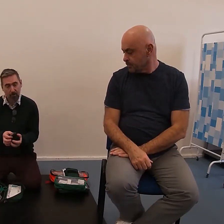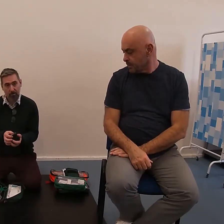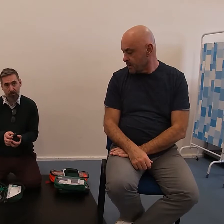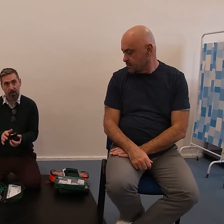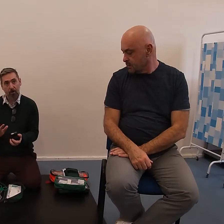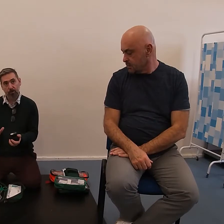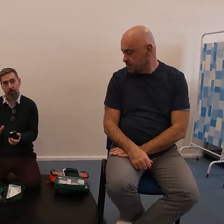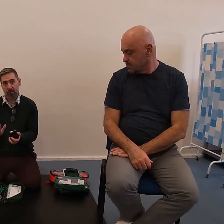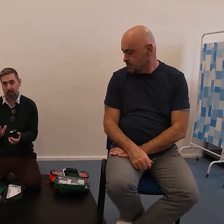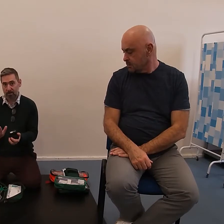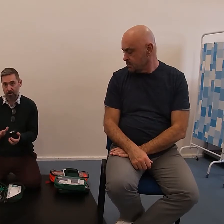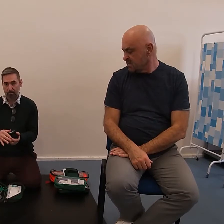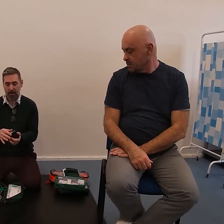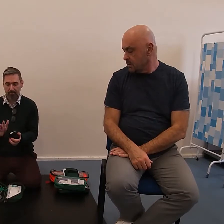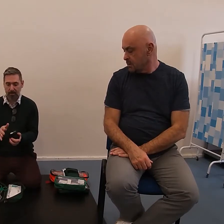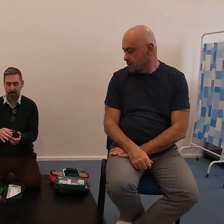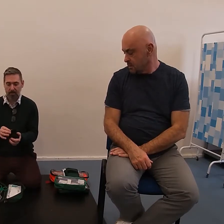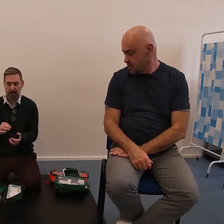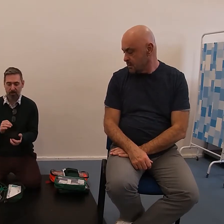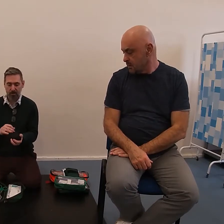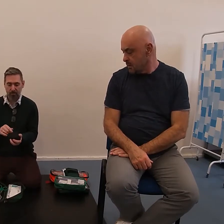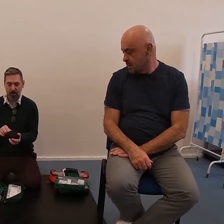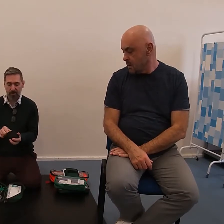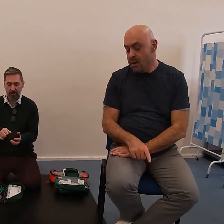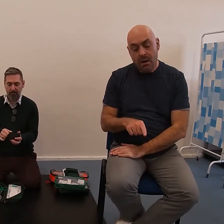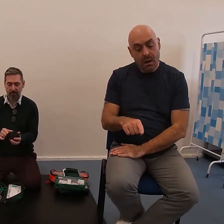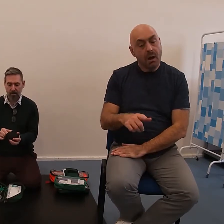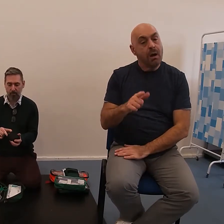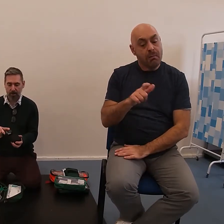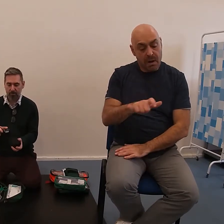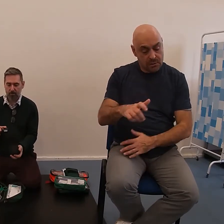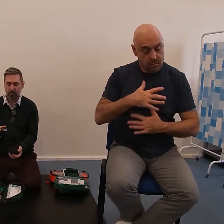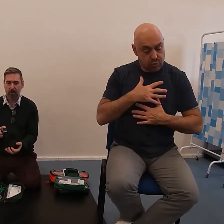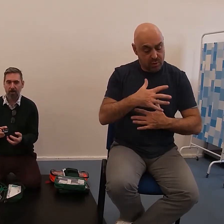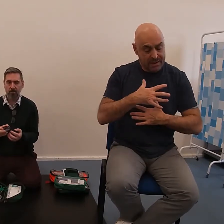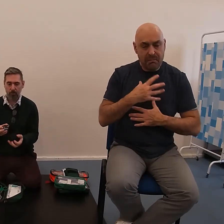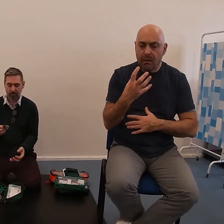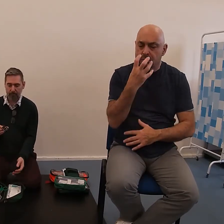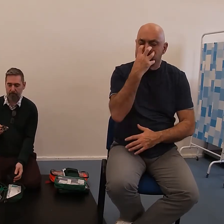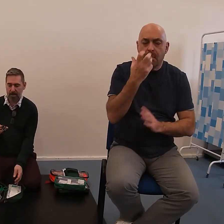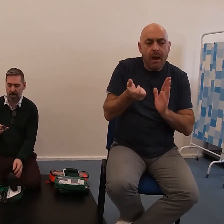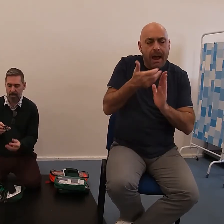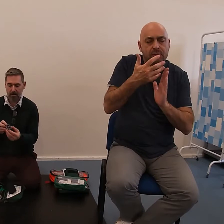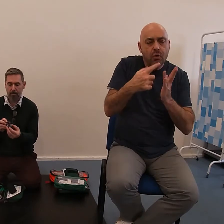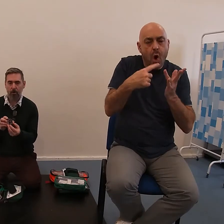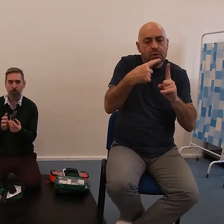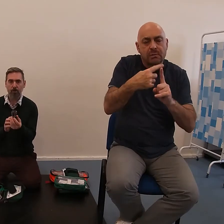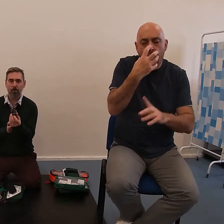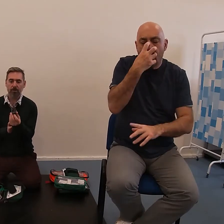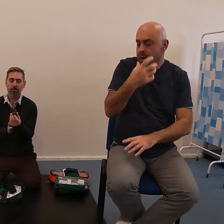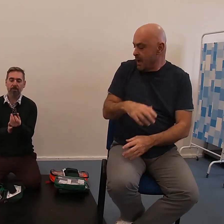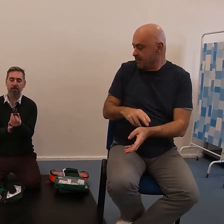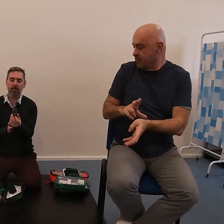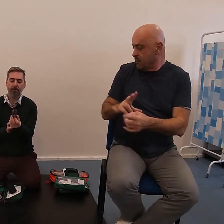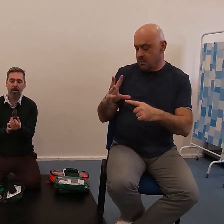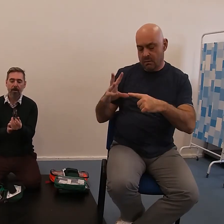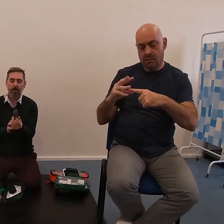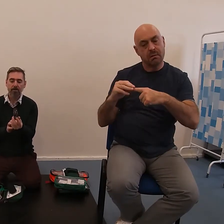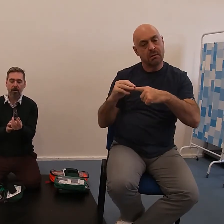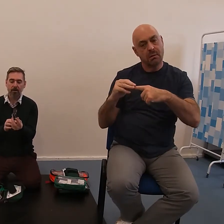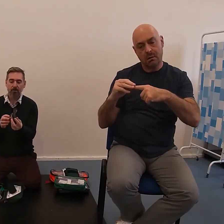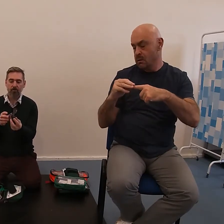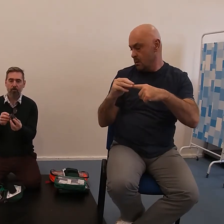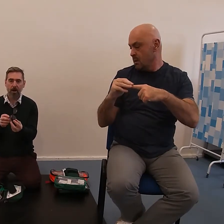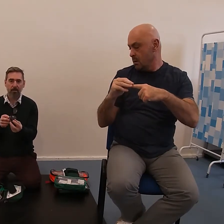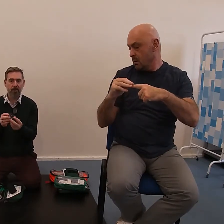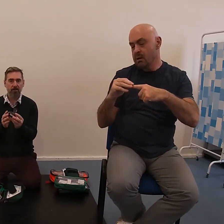If we're using oxygen as a therapy, so again the patient's breathing, then we do provide you with a mini pulse oximeter.